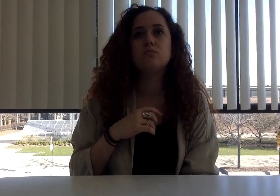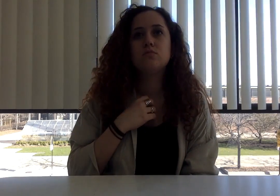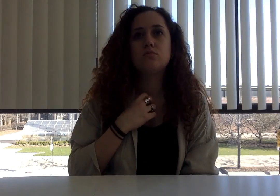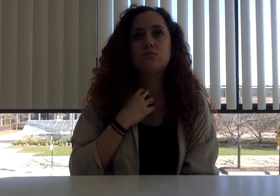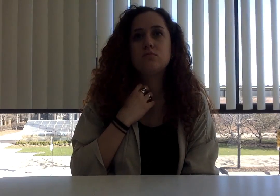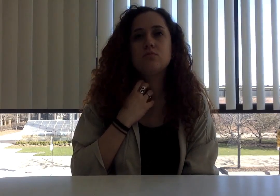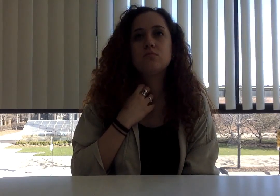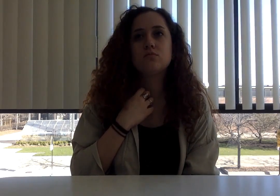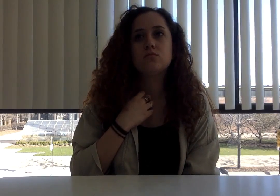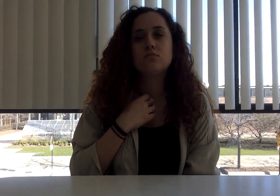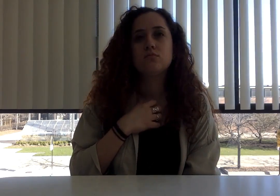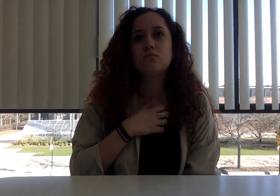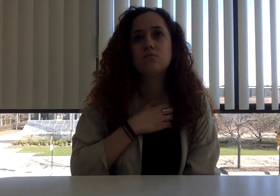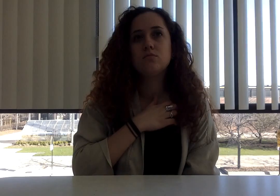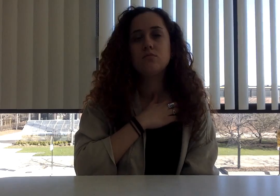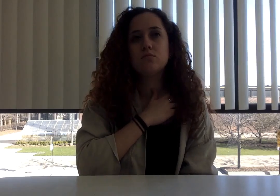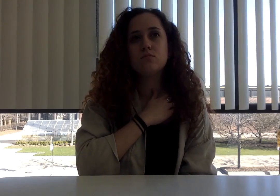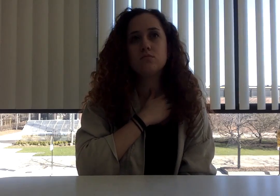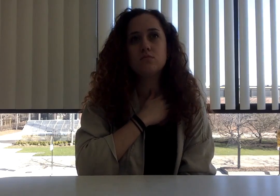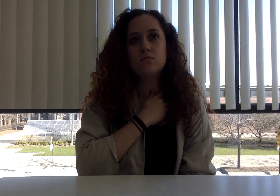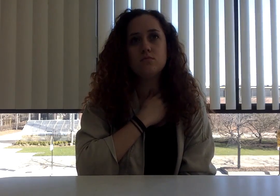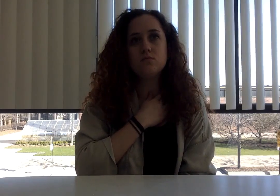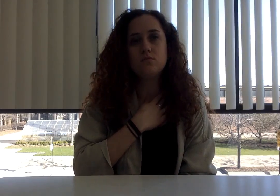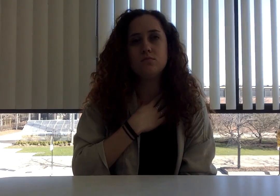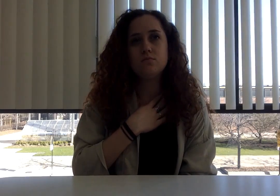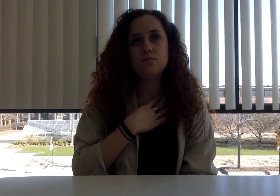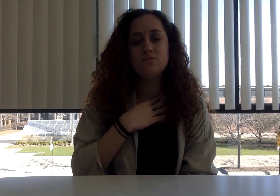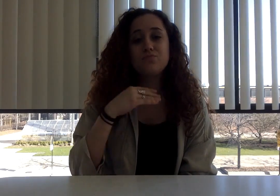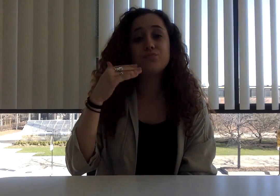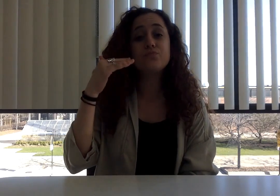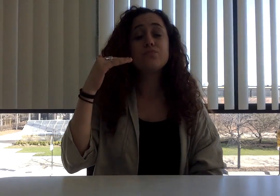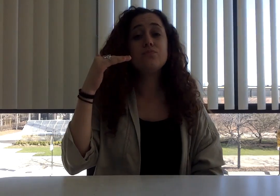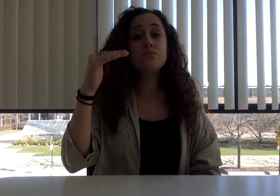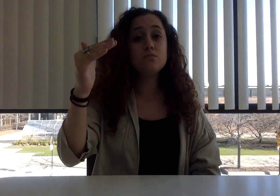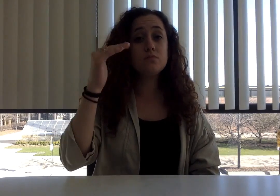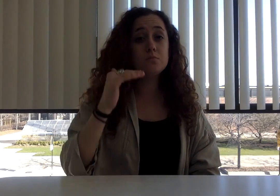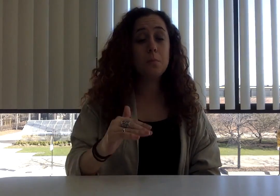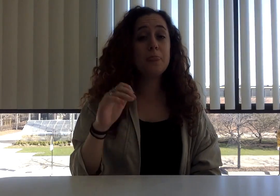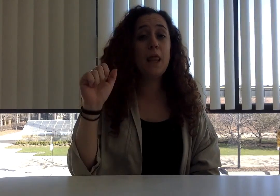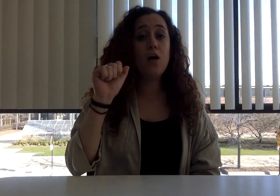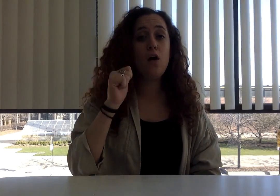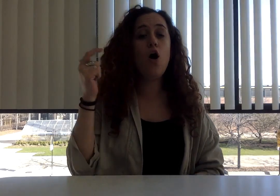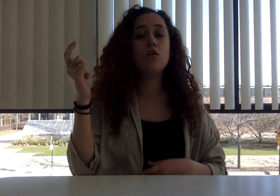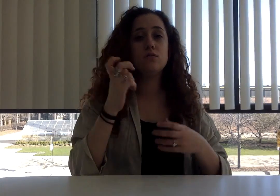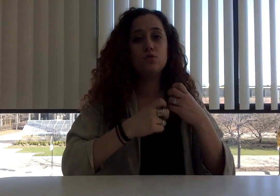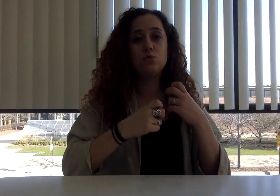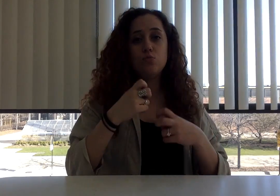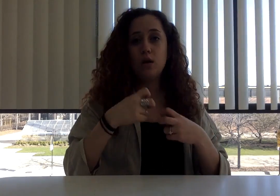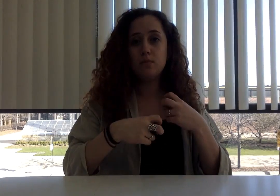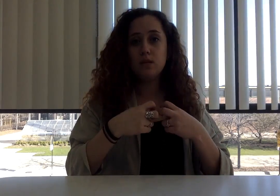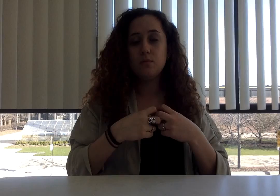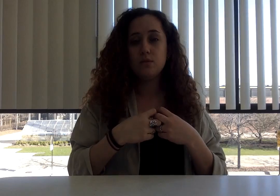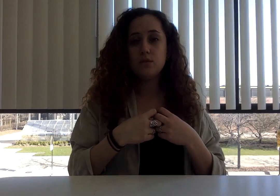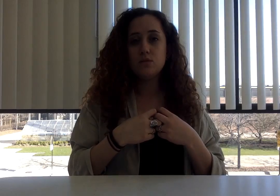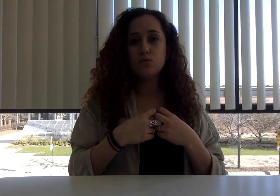The next two problems were really all of the problems were valued, but in a